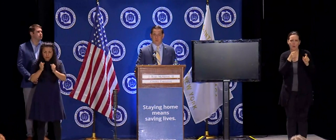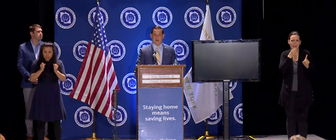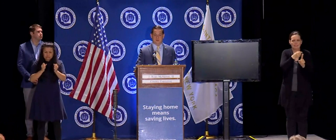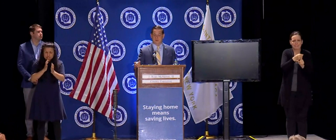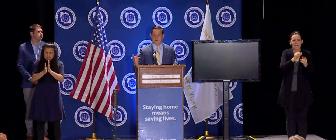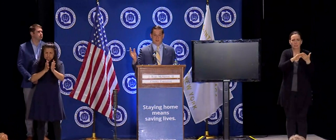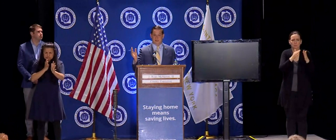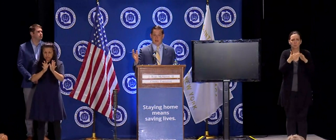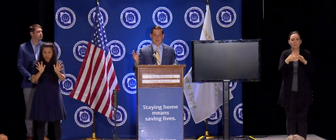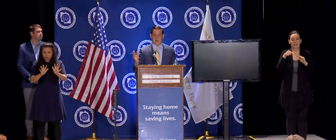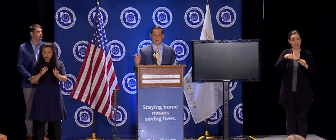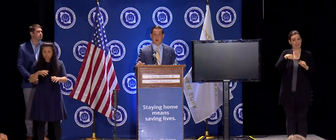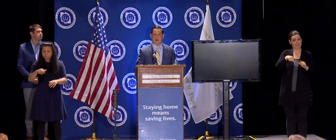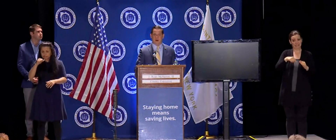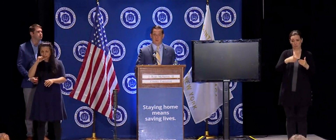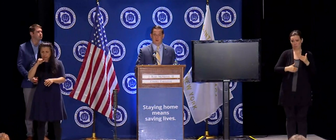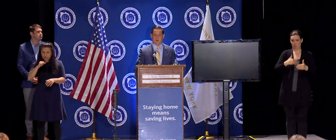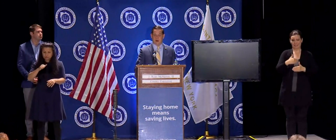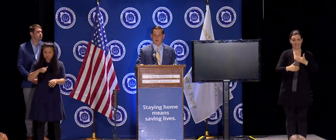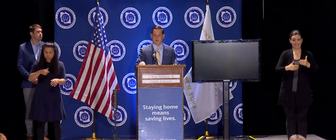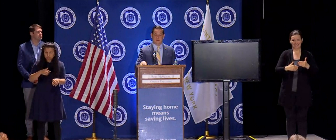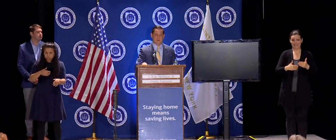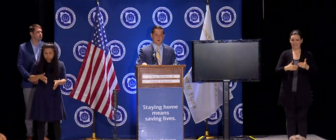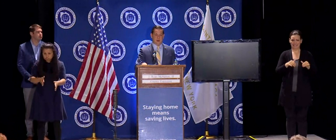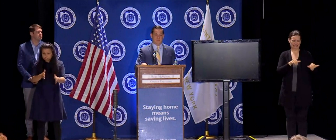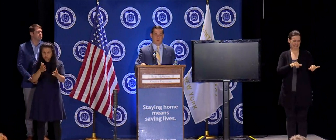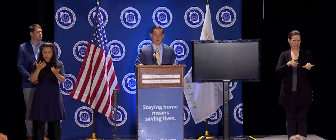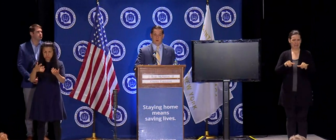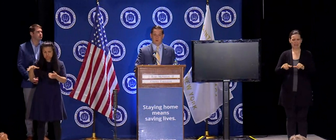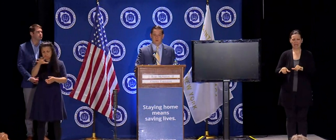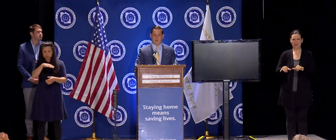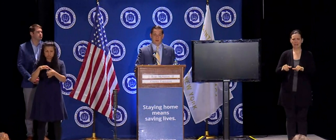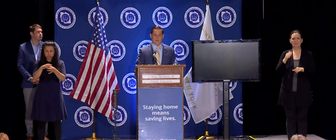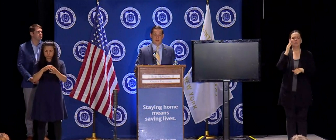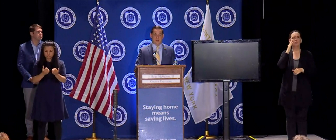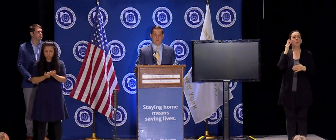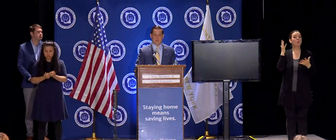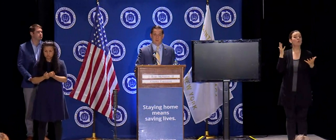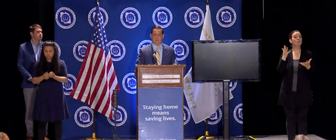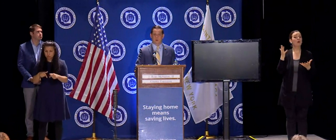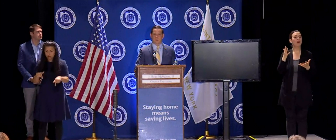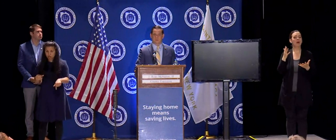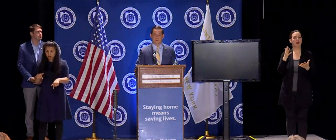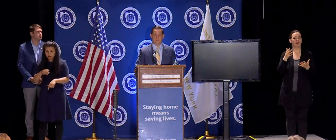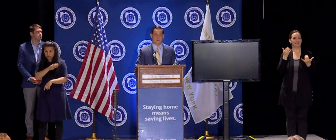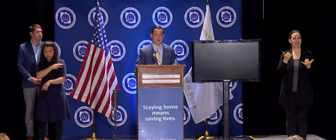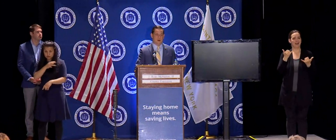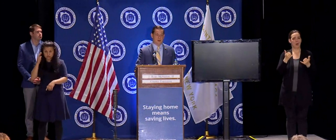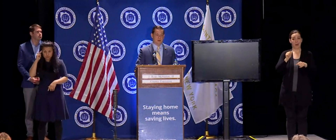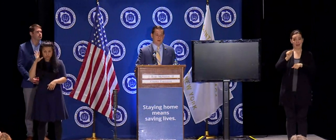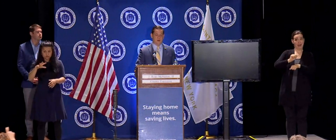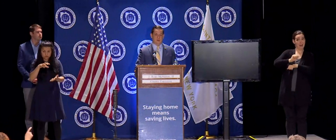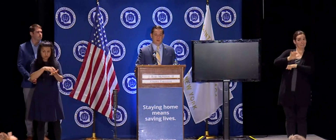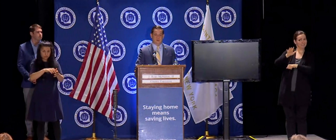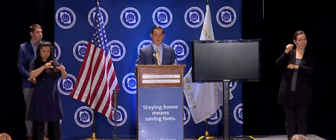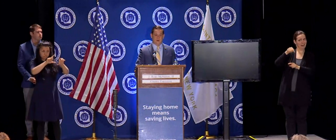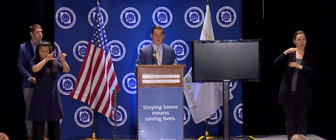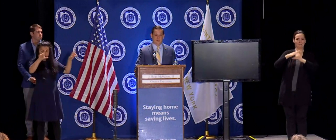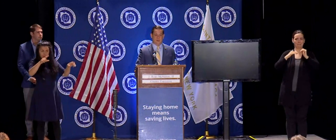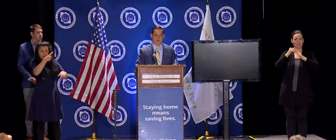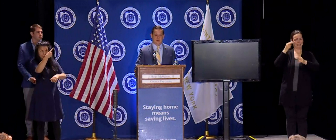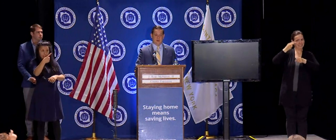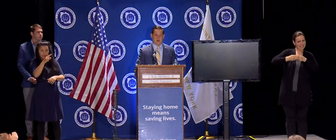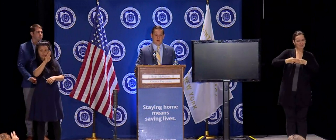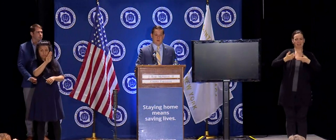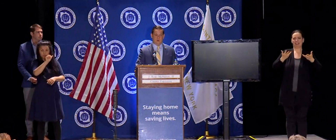All of that process is the exact same. All you know now is everybody knows the name on the building. And